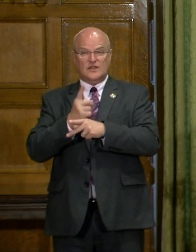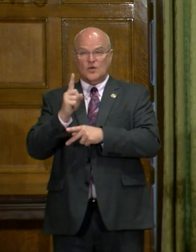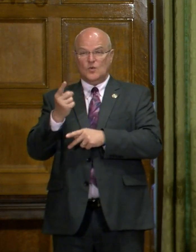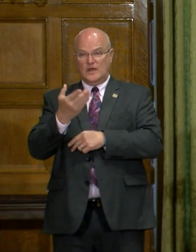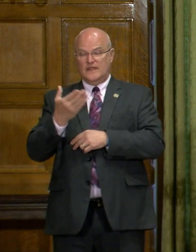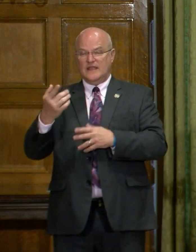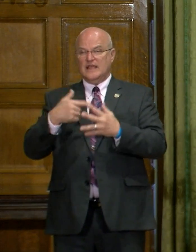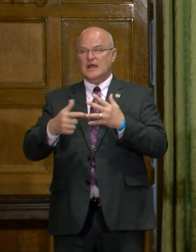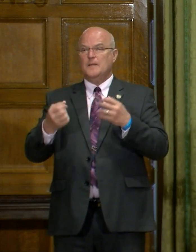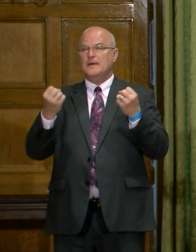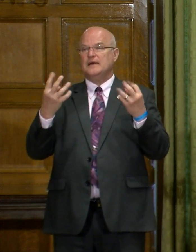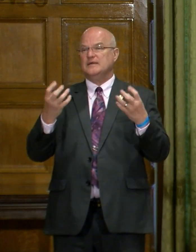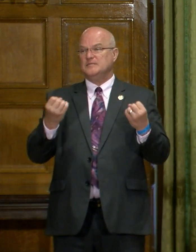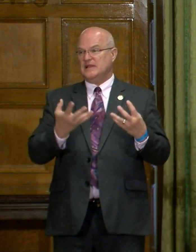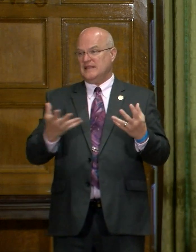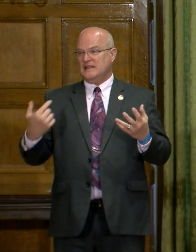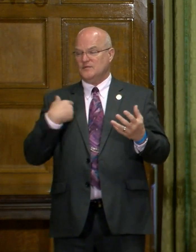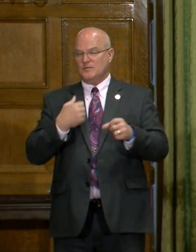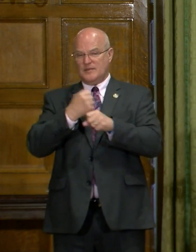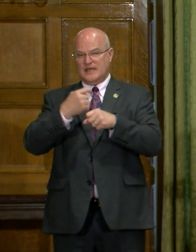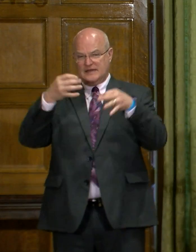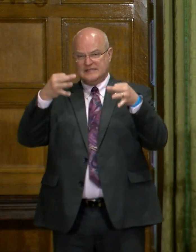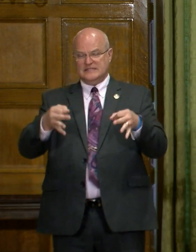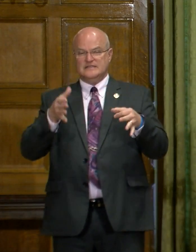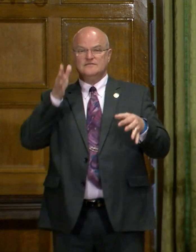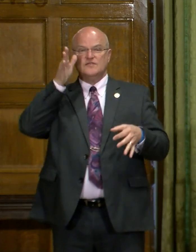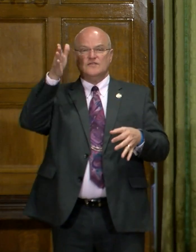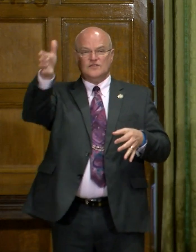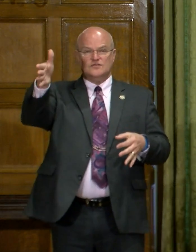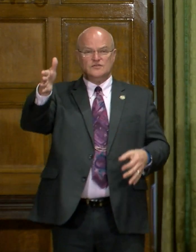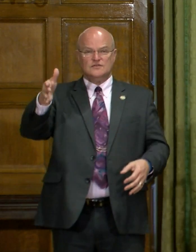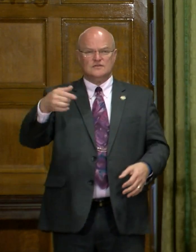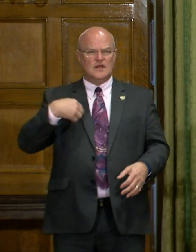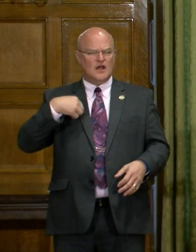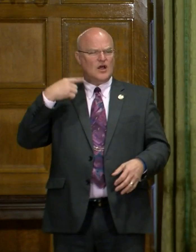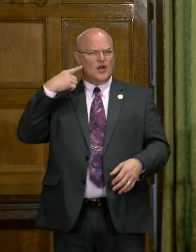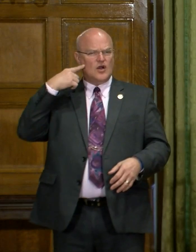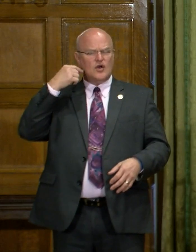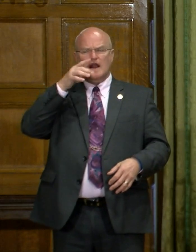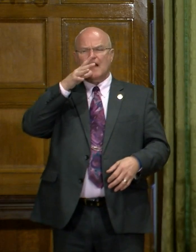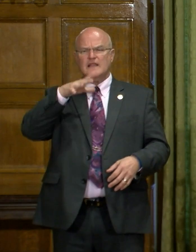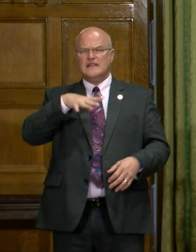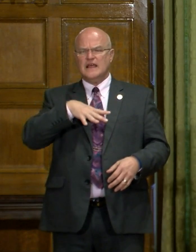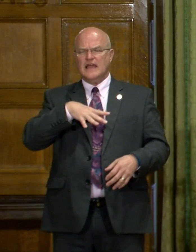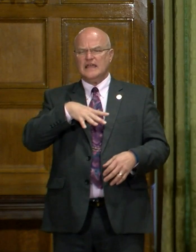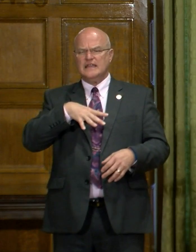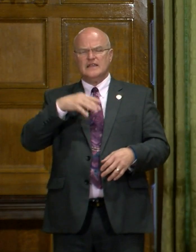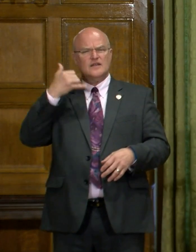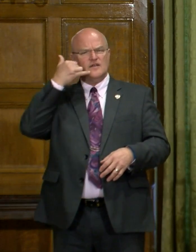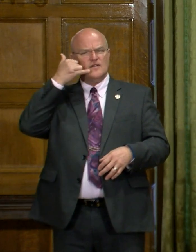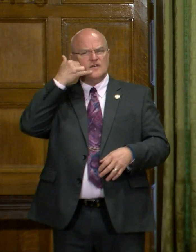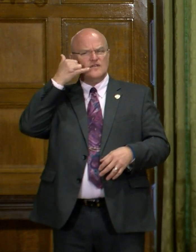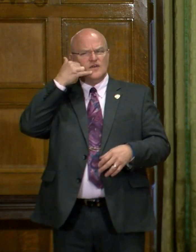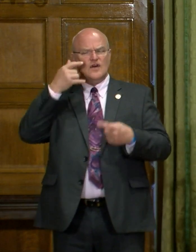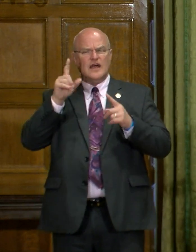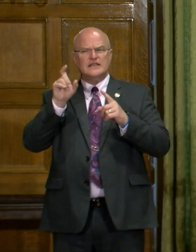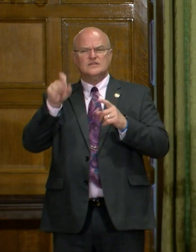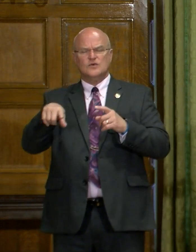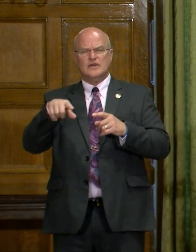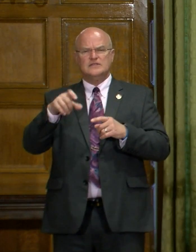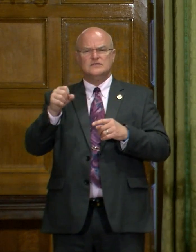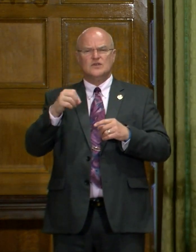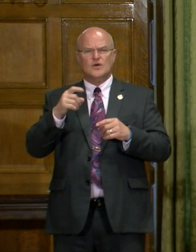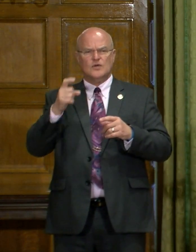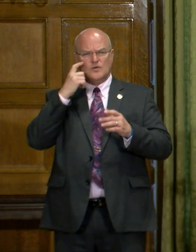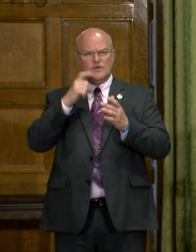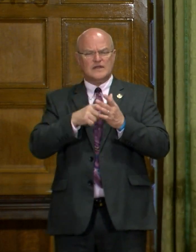one factor among many as we make our decisions for the future. And I heard a lady remotely try to ask a question,